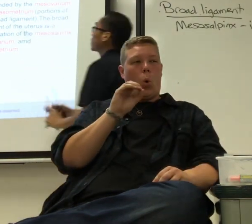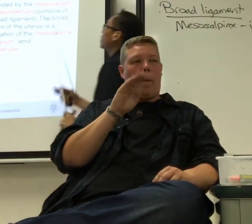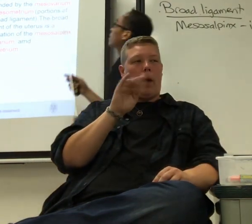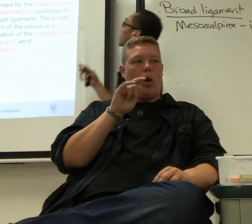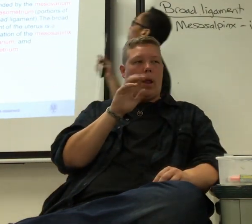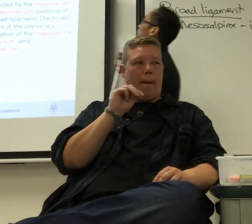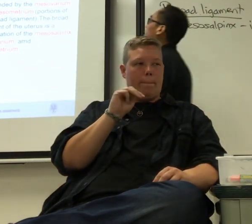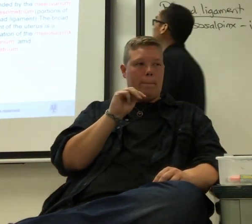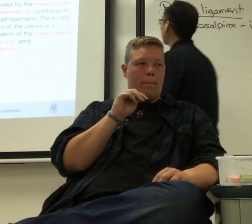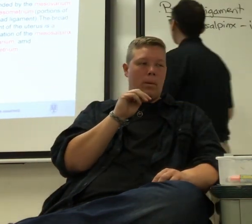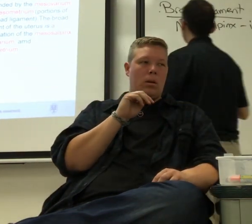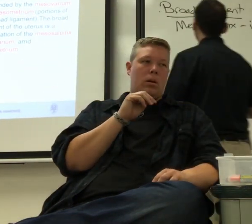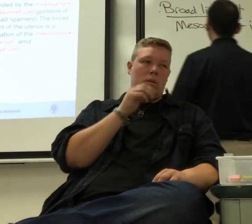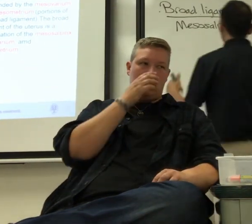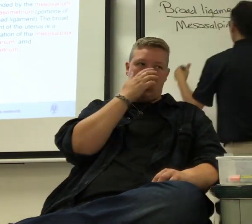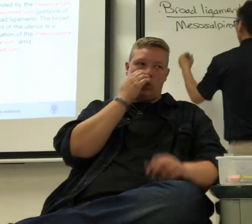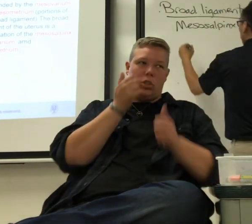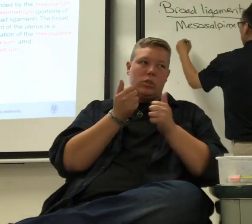ovary.